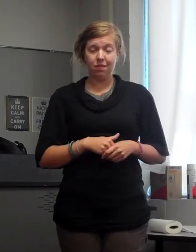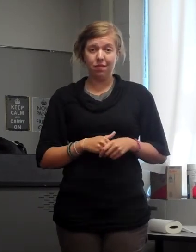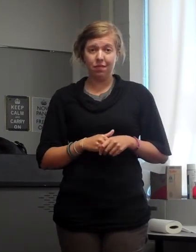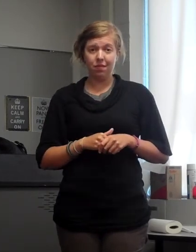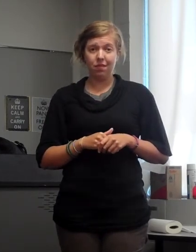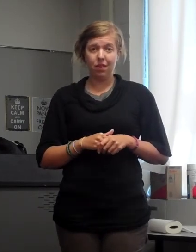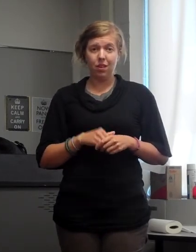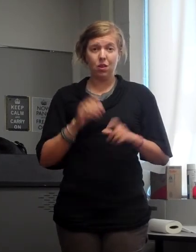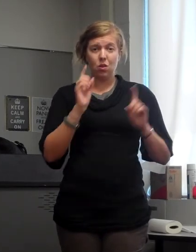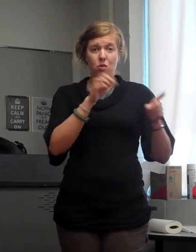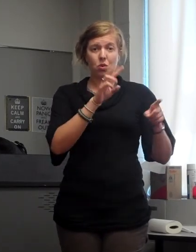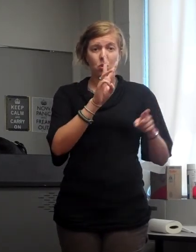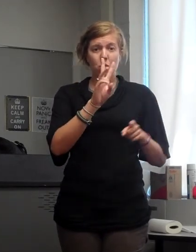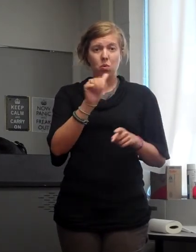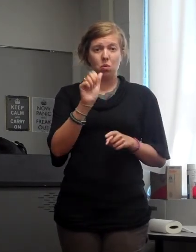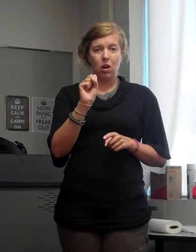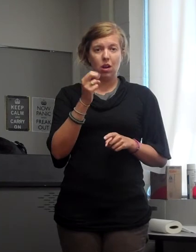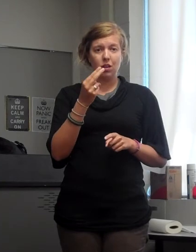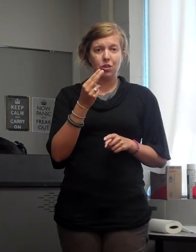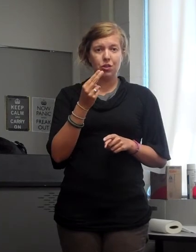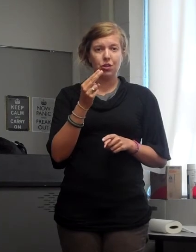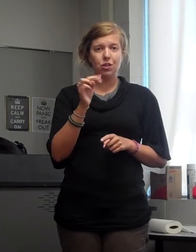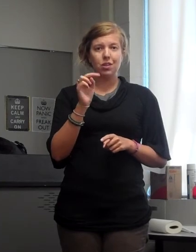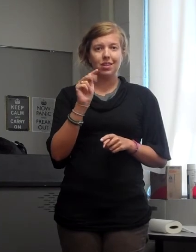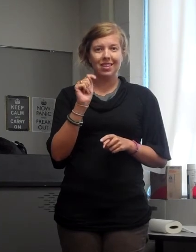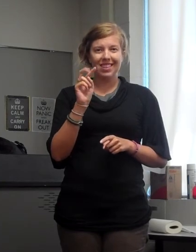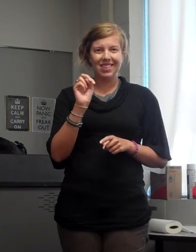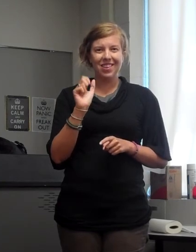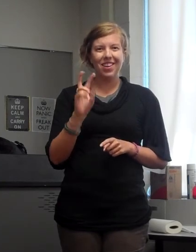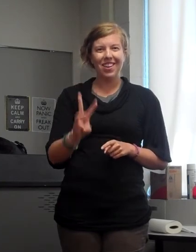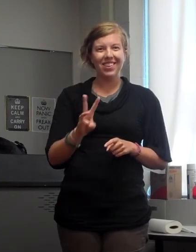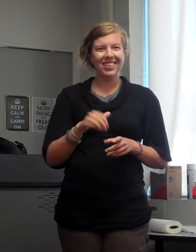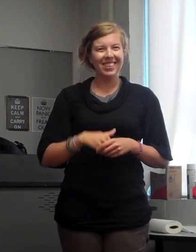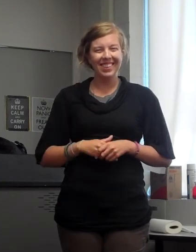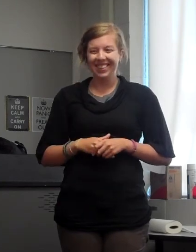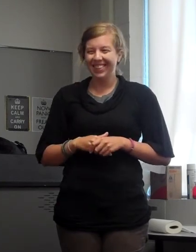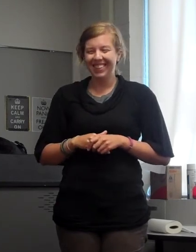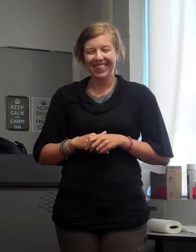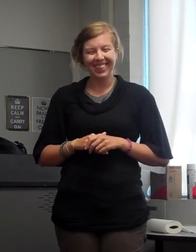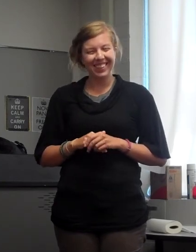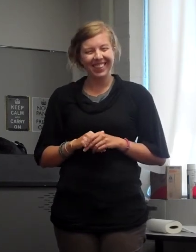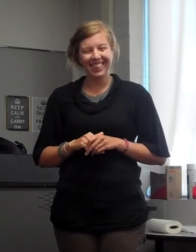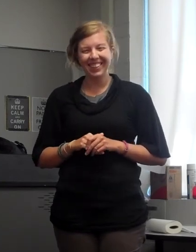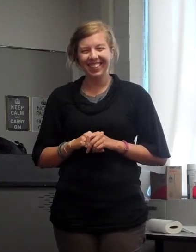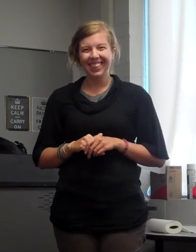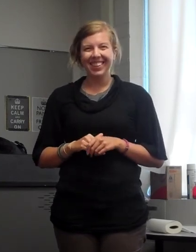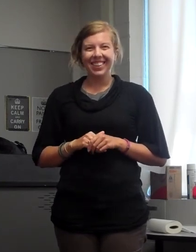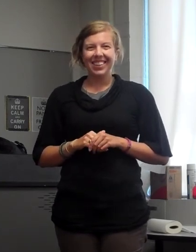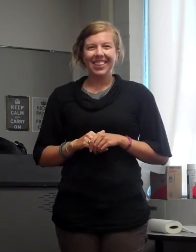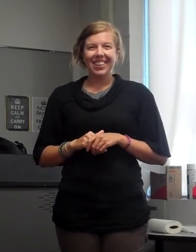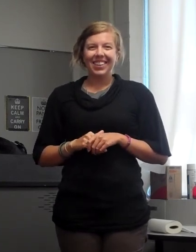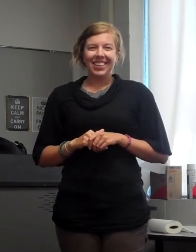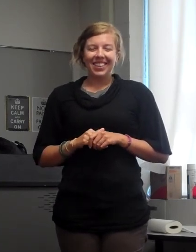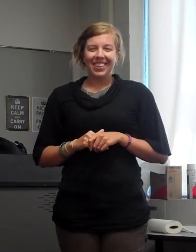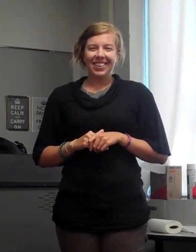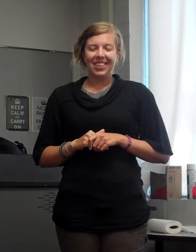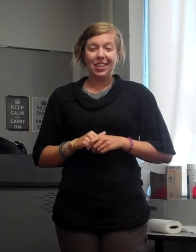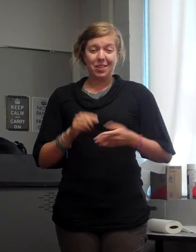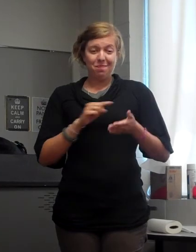Washtenaw. He pays. There's ways around it. You can pay. He pays monthly payments to Washtenaw.